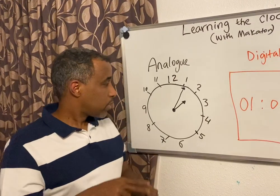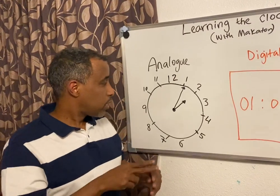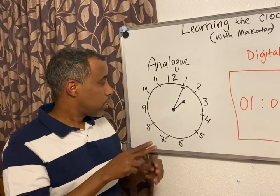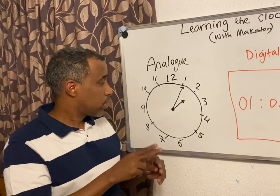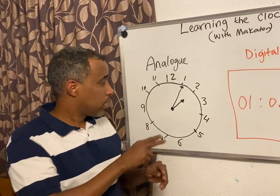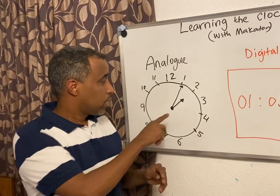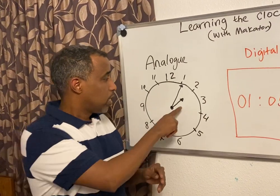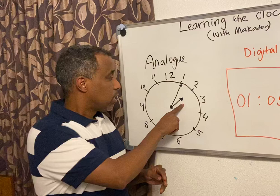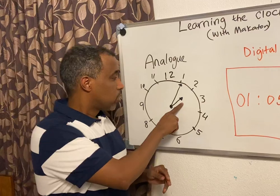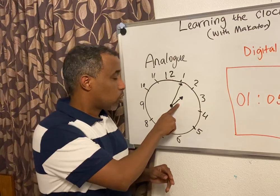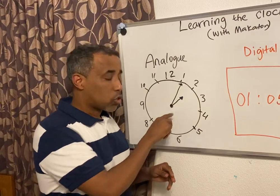Then the